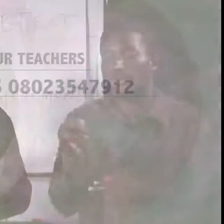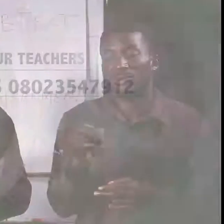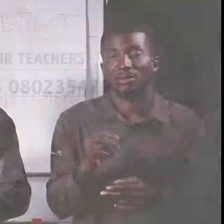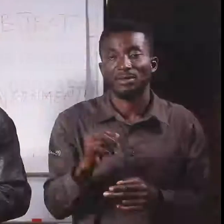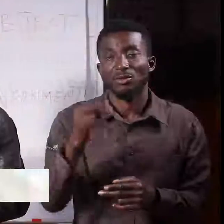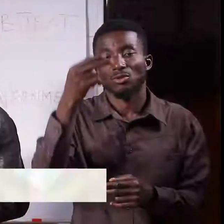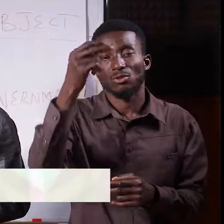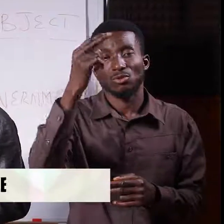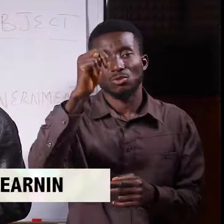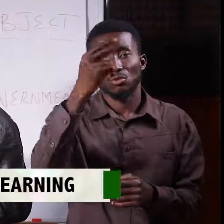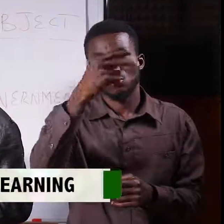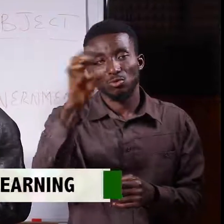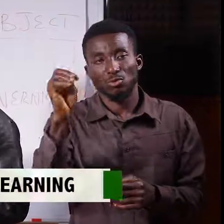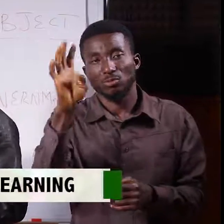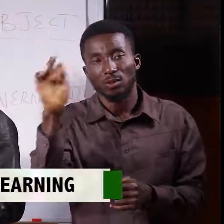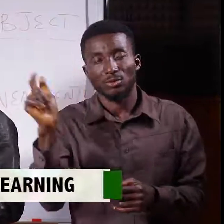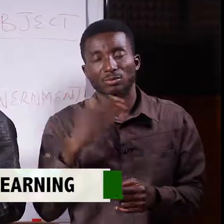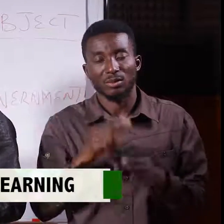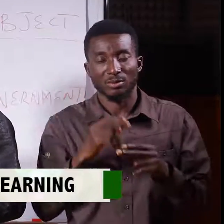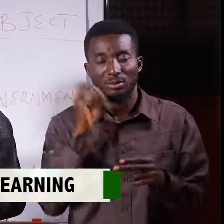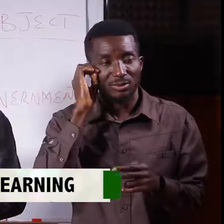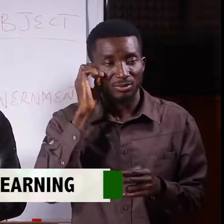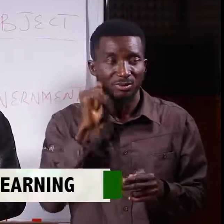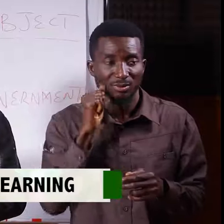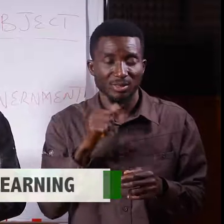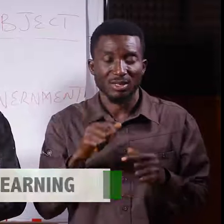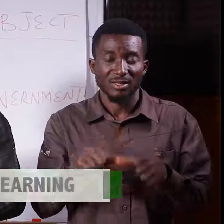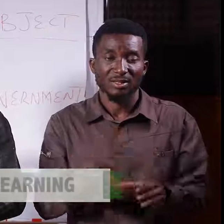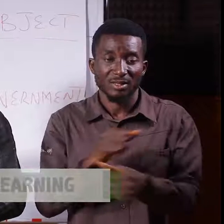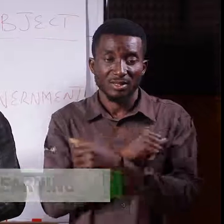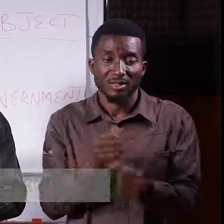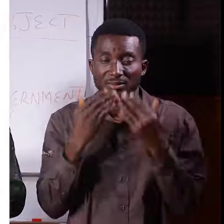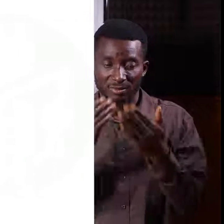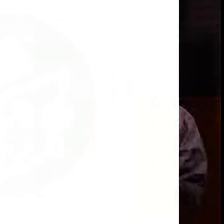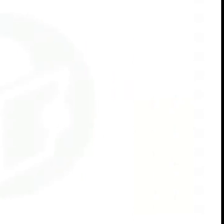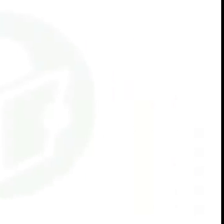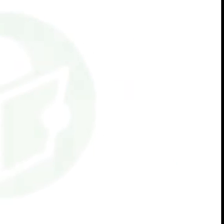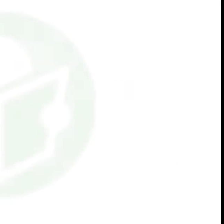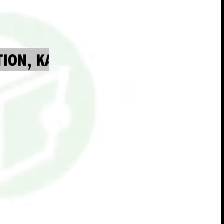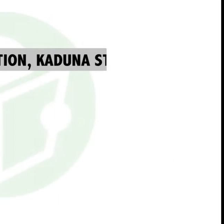teacher, Nuhu Bako Fus. Stay safe, keep learning. Thank you.